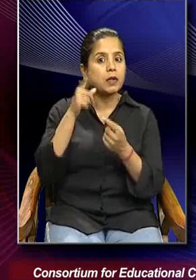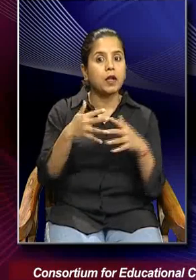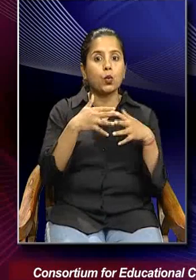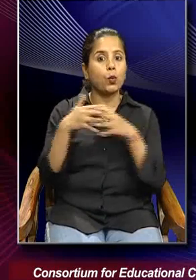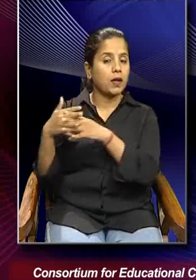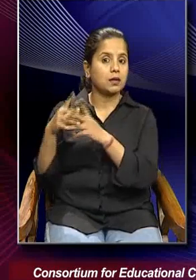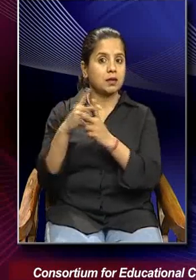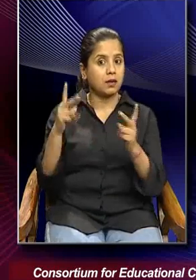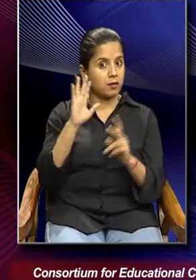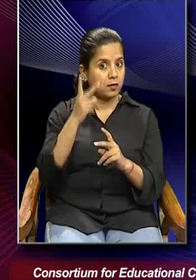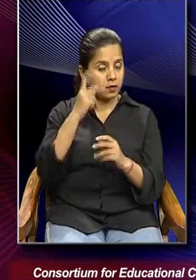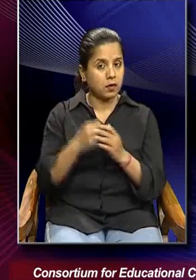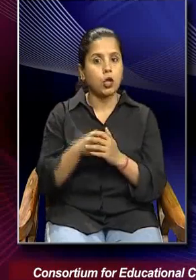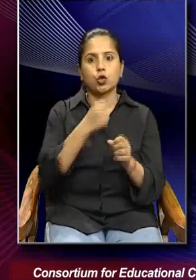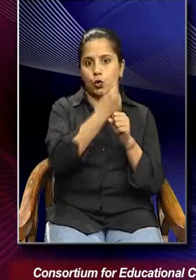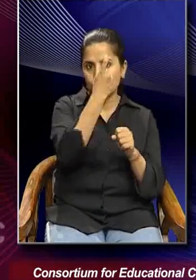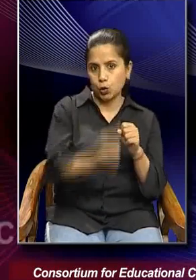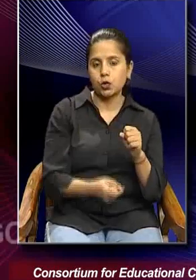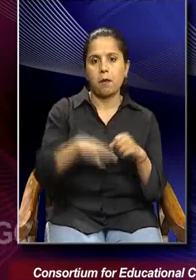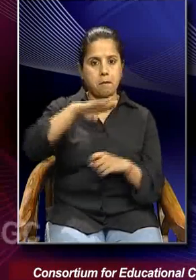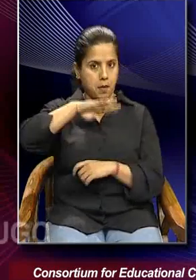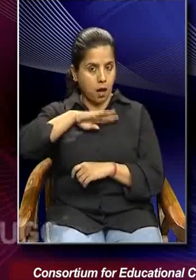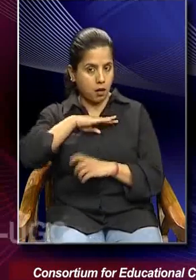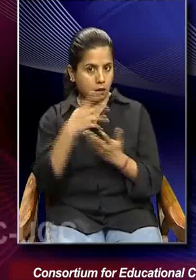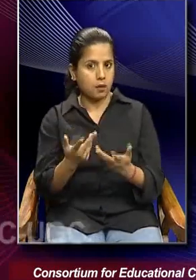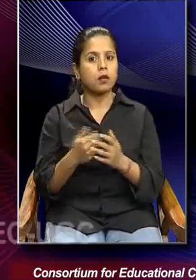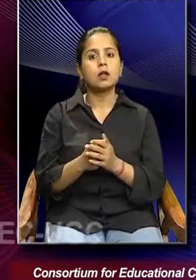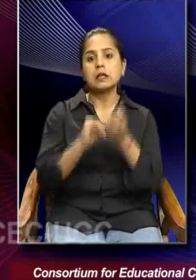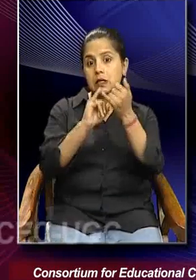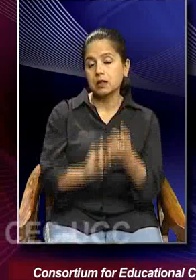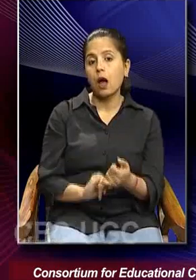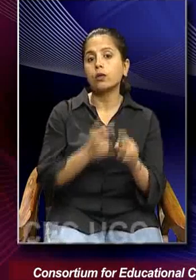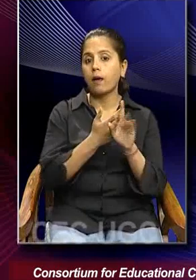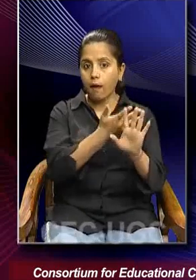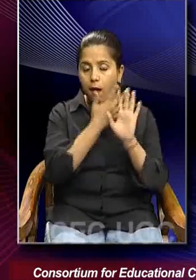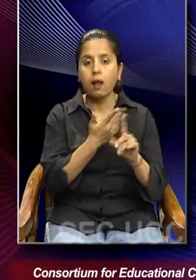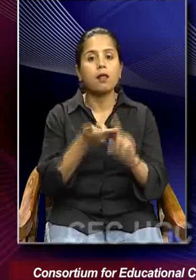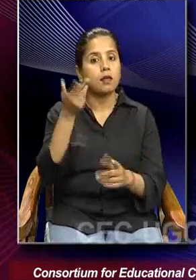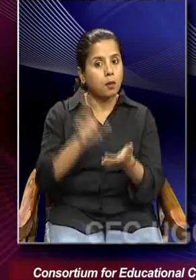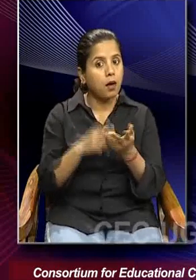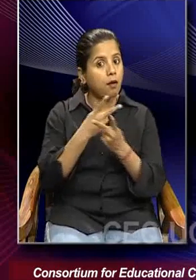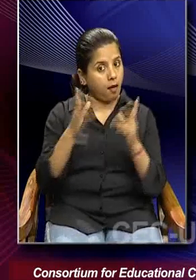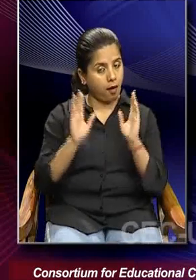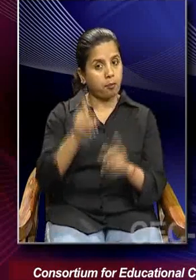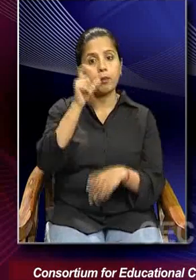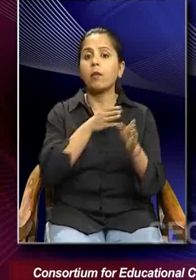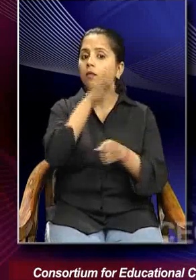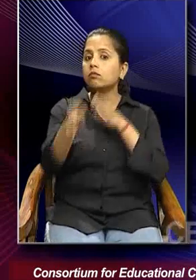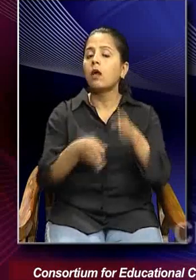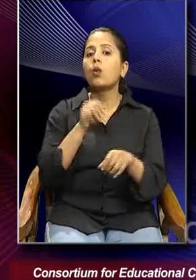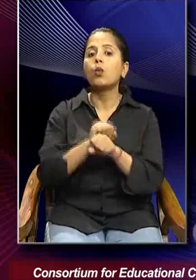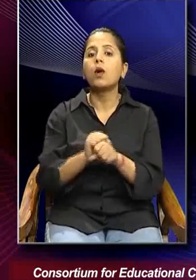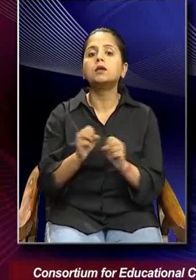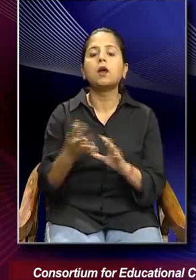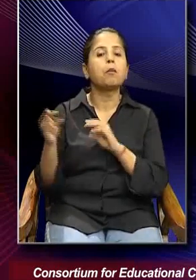of the country, including Gujarat, Maharashtra, even south in Kerala and Tamil Nadu. And part of the reason is, of